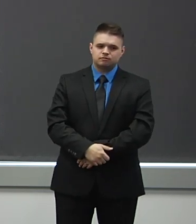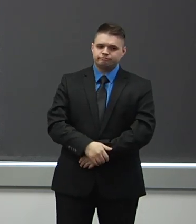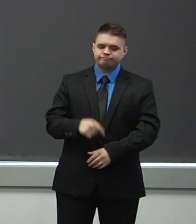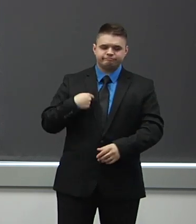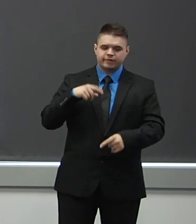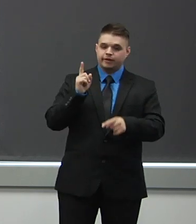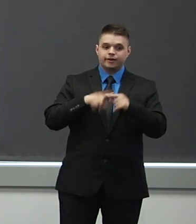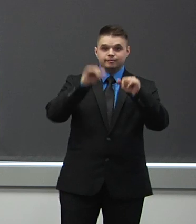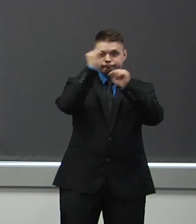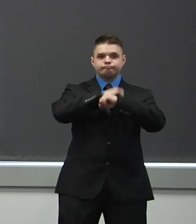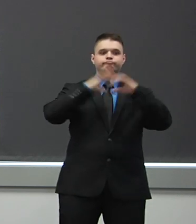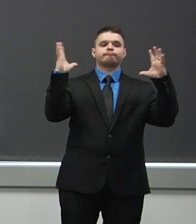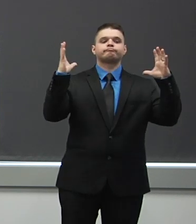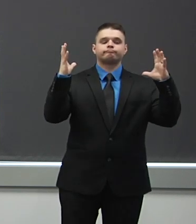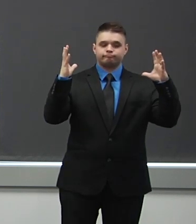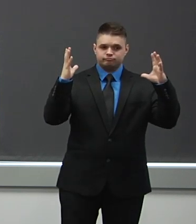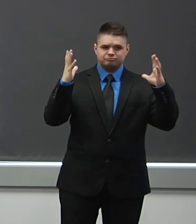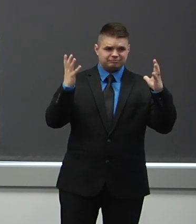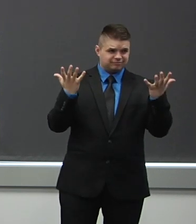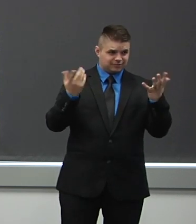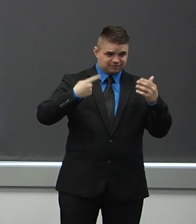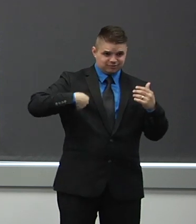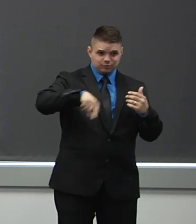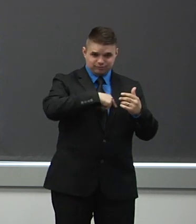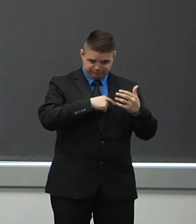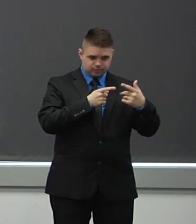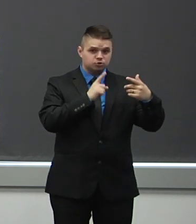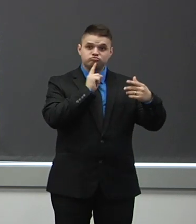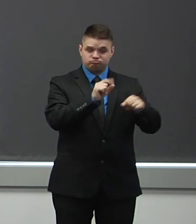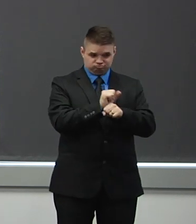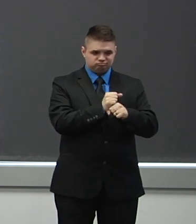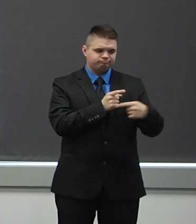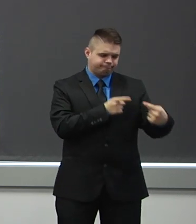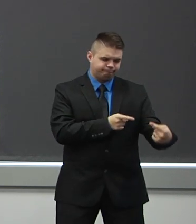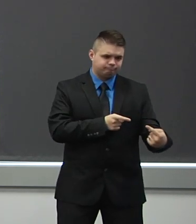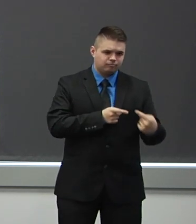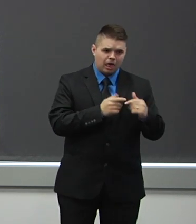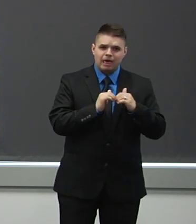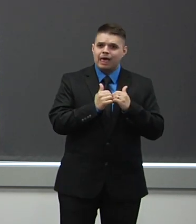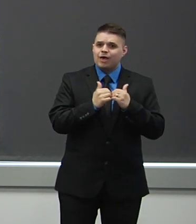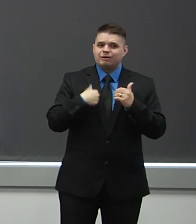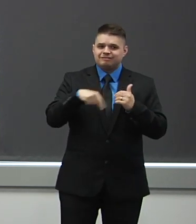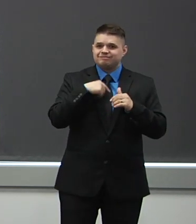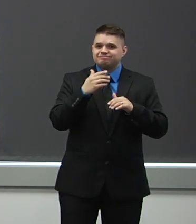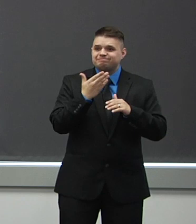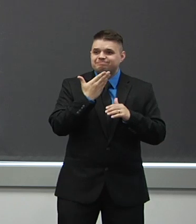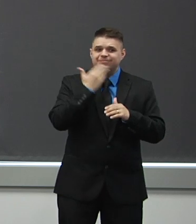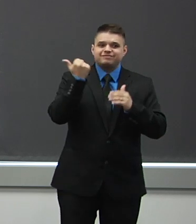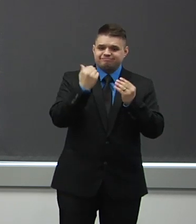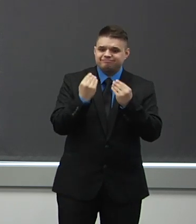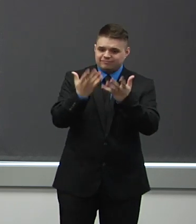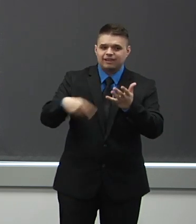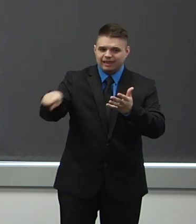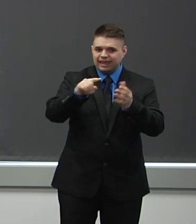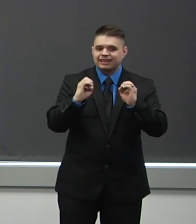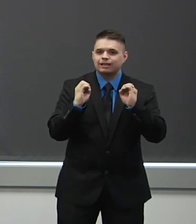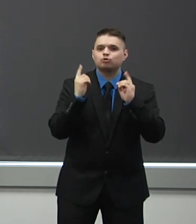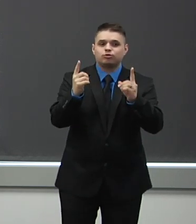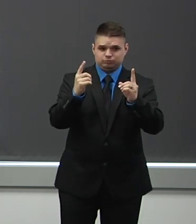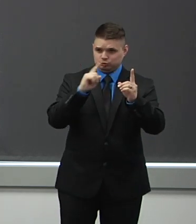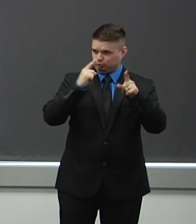anyone that we've really been struggling with how best to provide educational guidance during these extraordinary